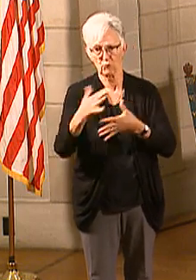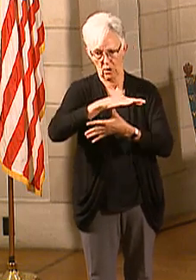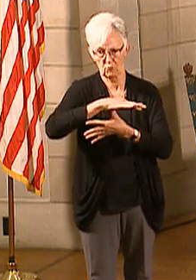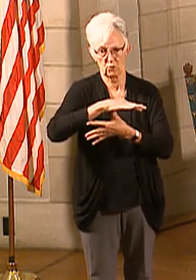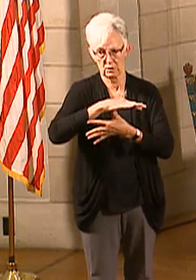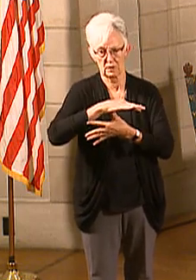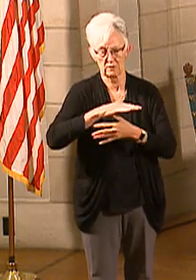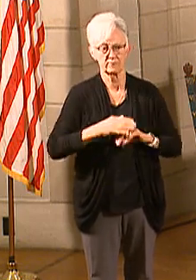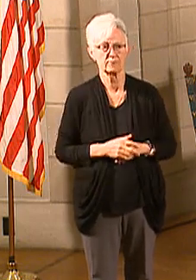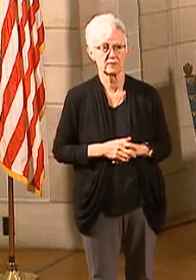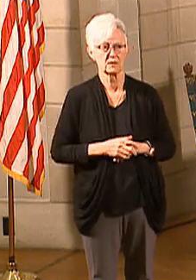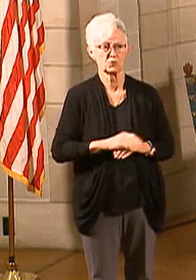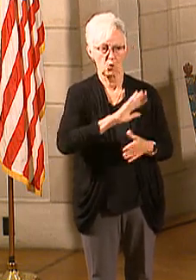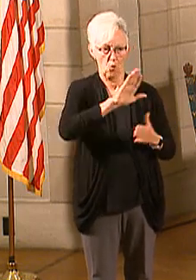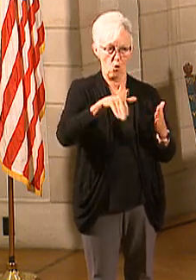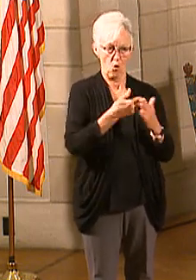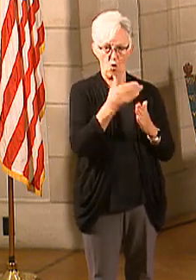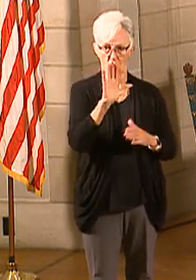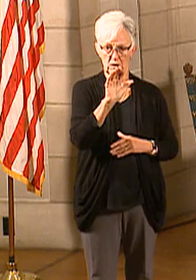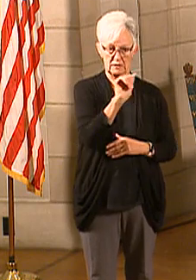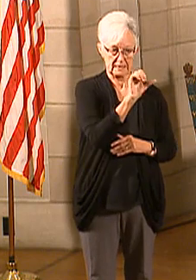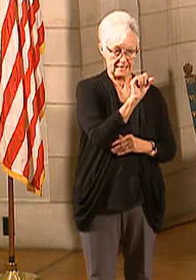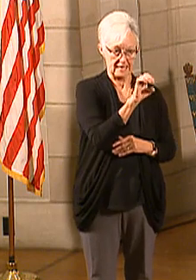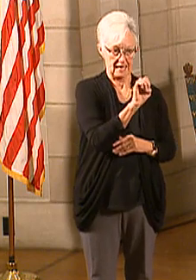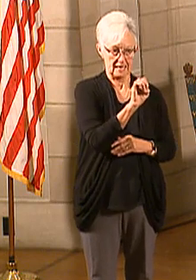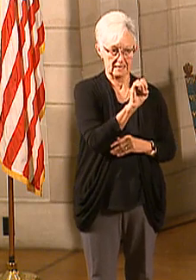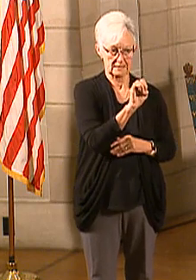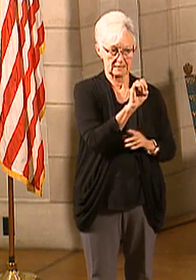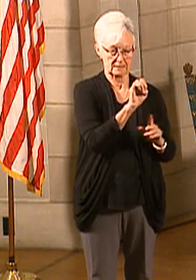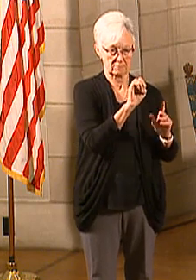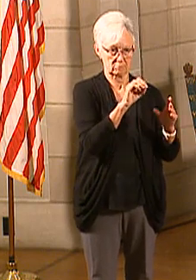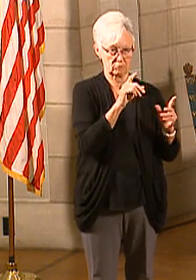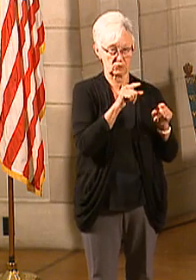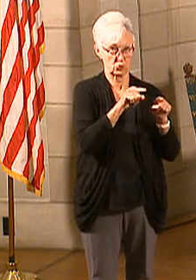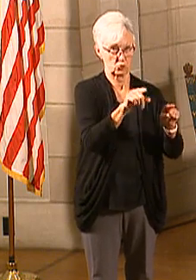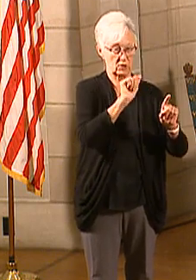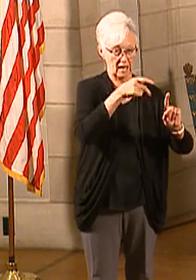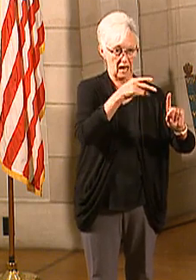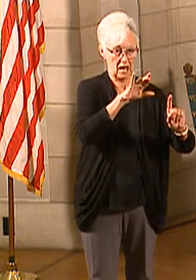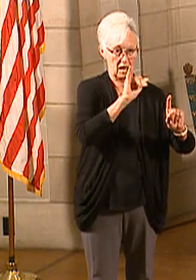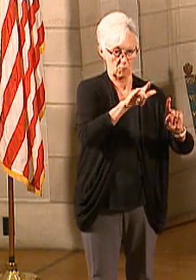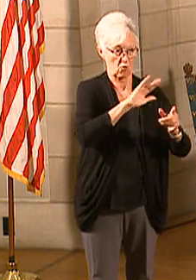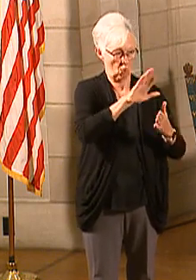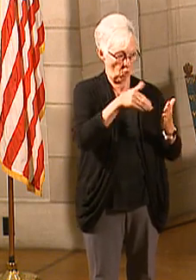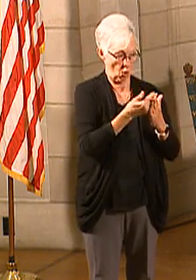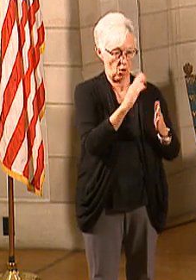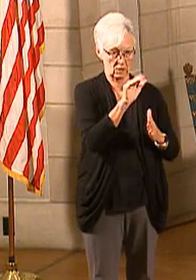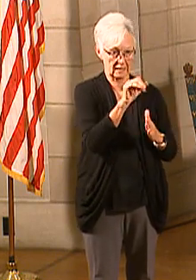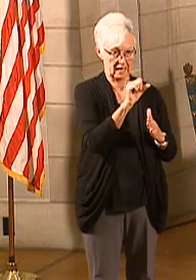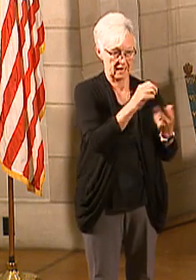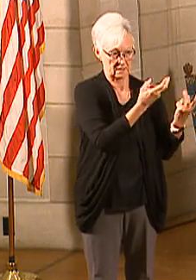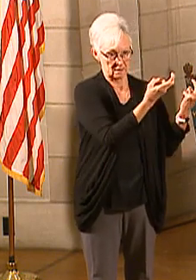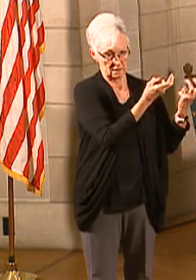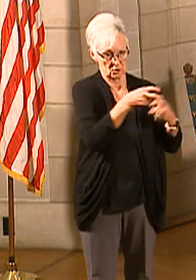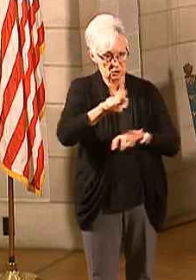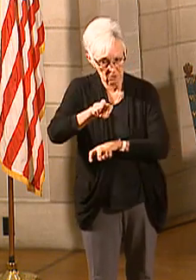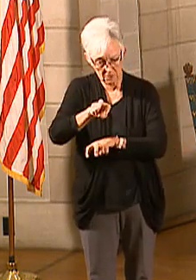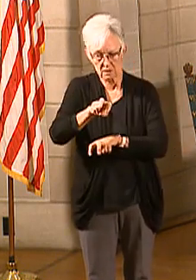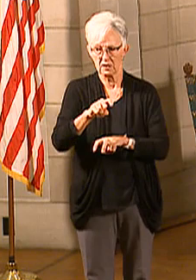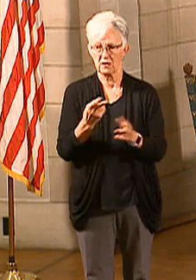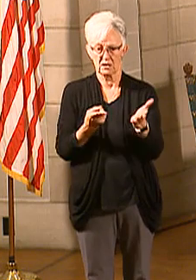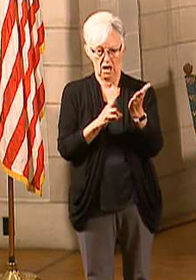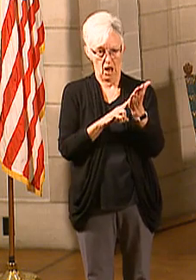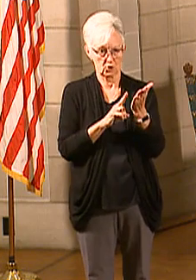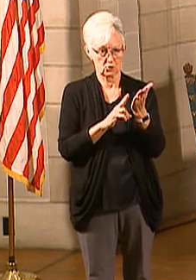of those cases transitioned really by April. We had all cases over to us. The contracts began transitioning.